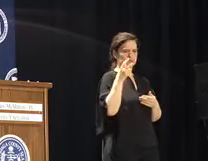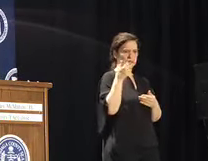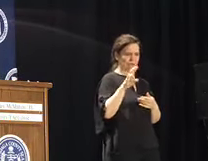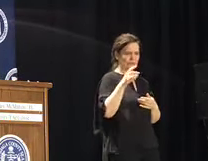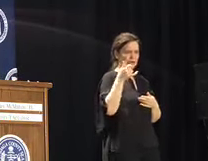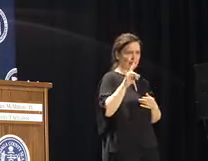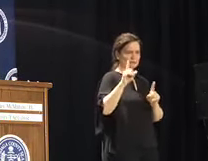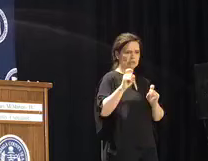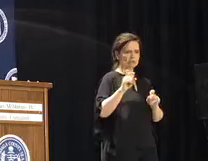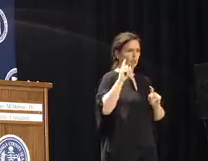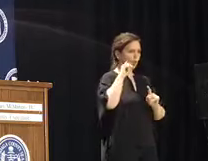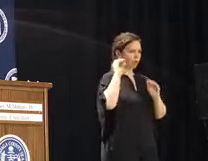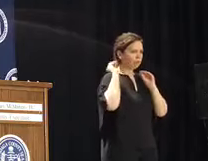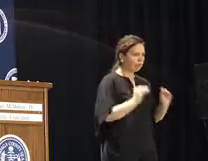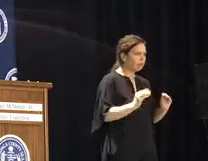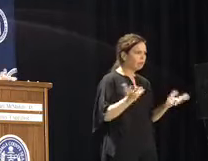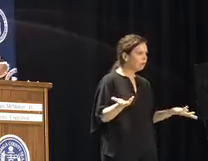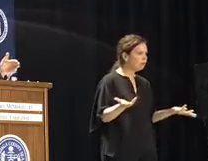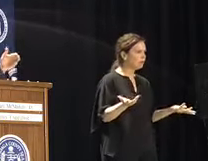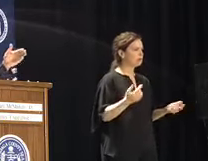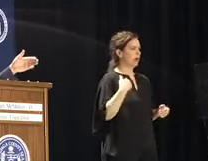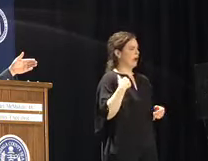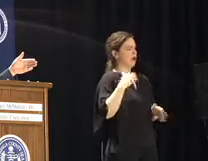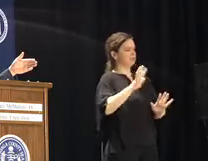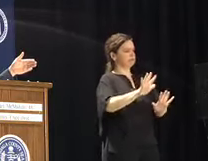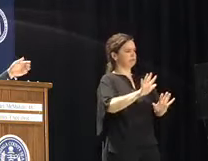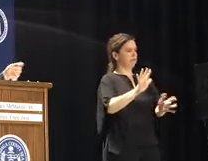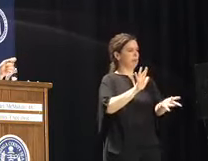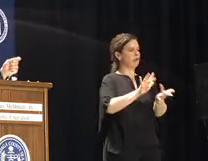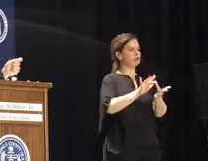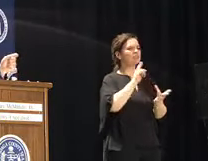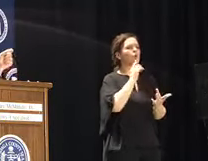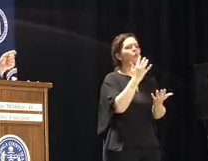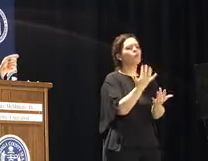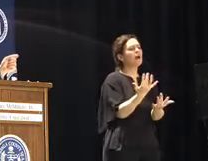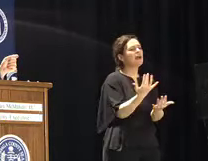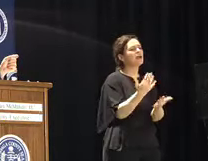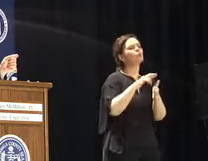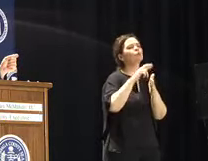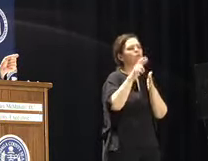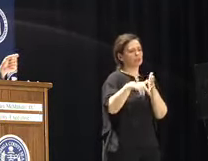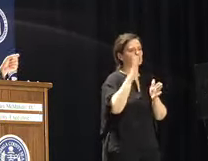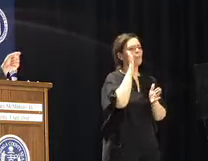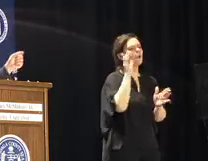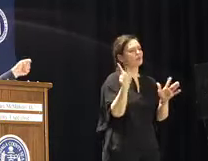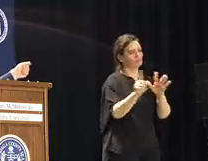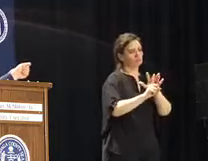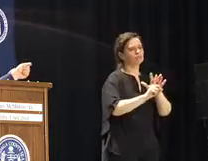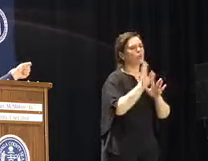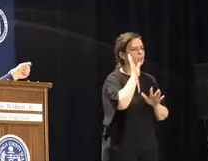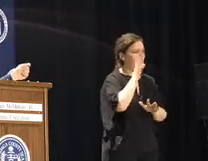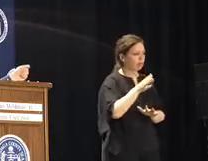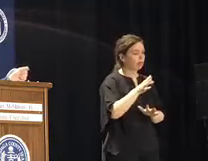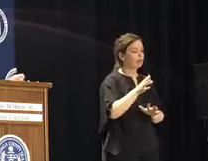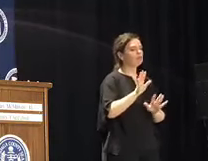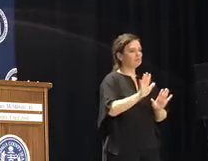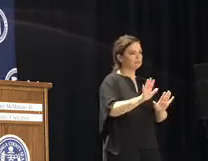many of them are feeling better, which is good. They still need to wait for their test, or we've offered them the ability to come and get a new